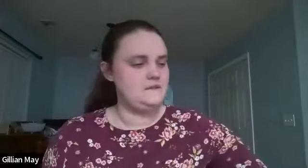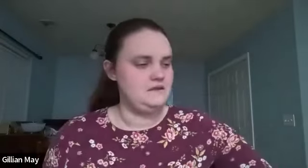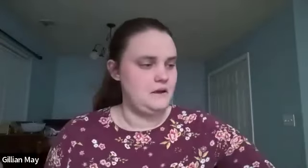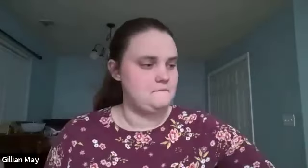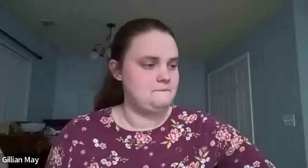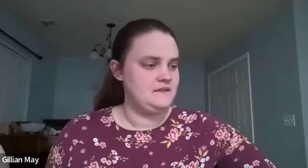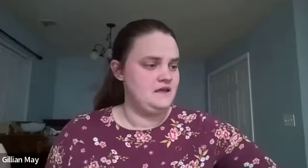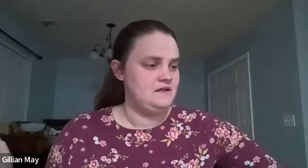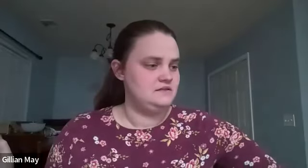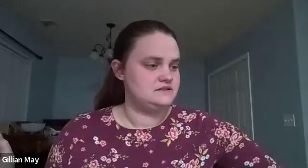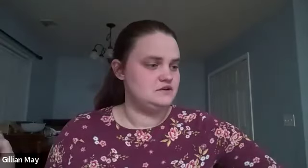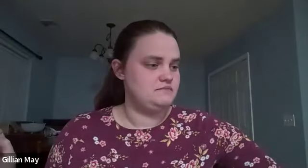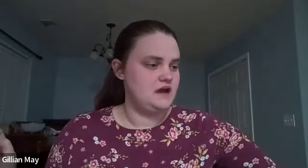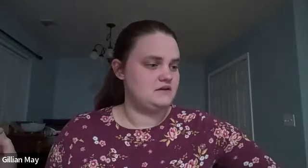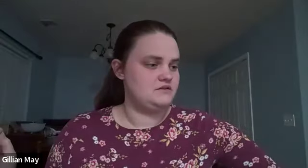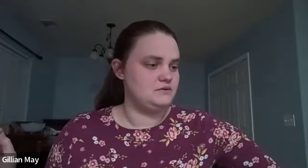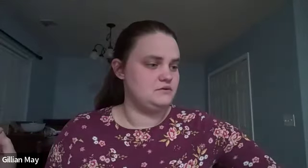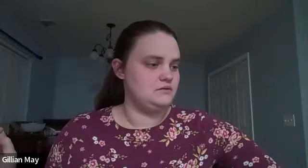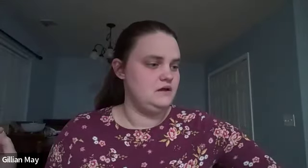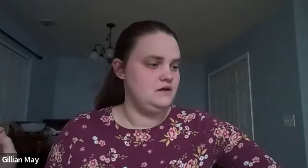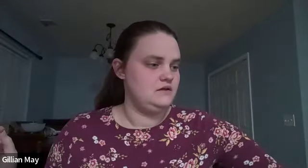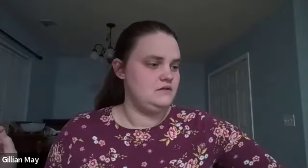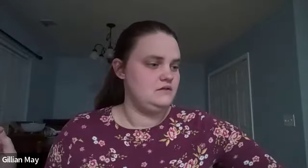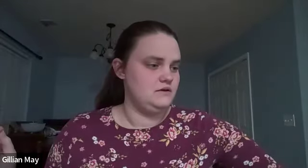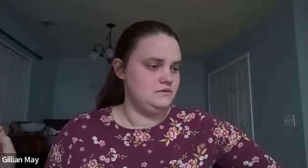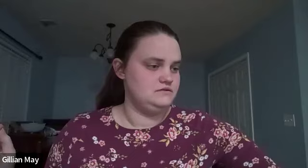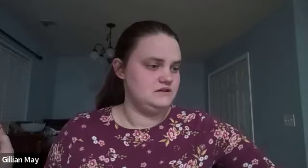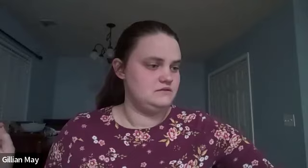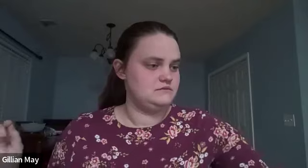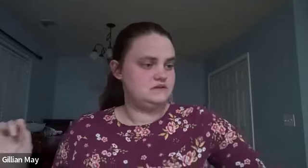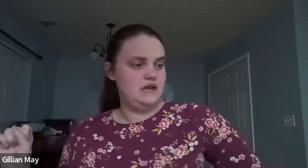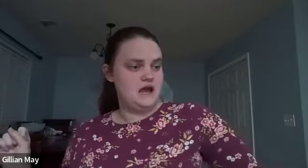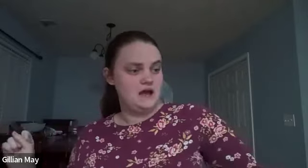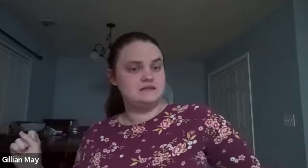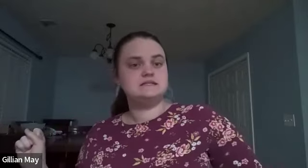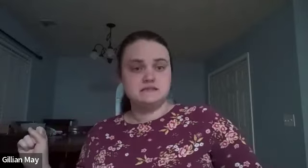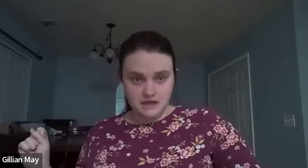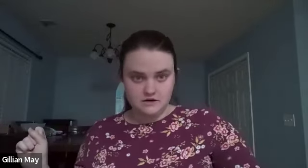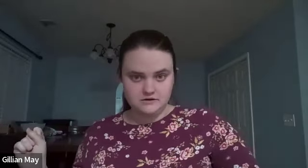Okay. Let's go back through those. I know we had scared,